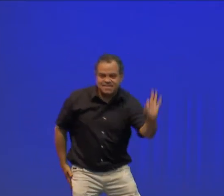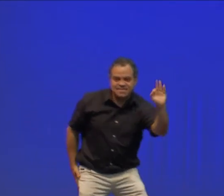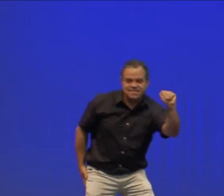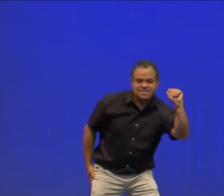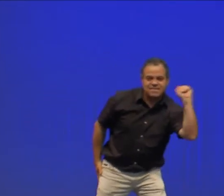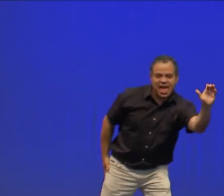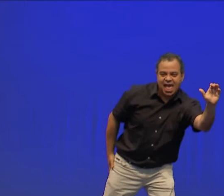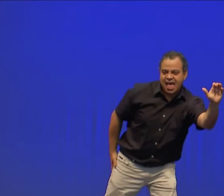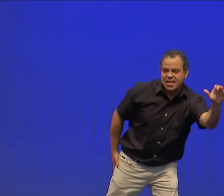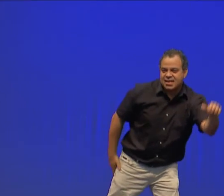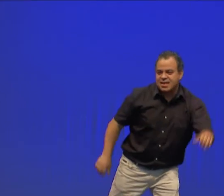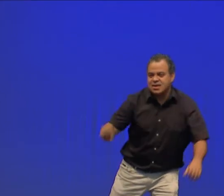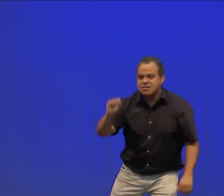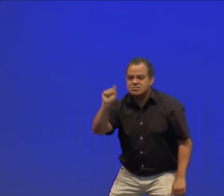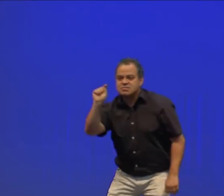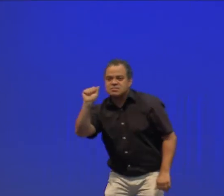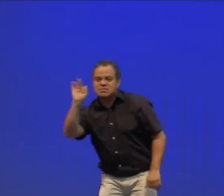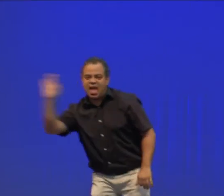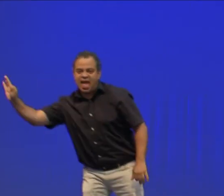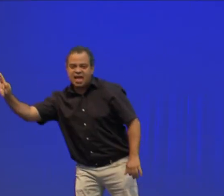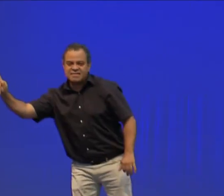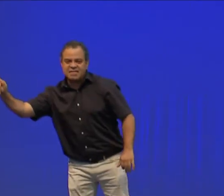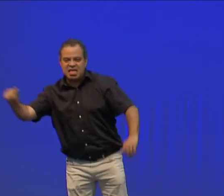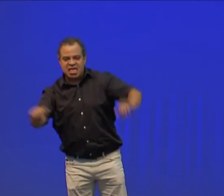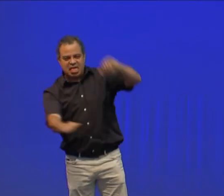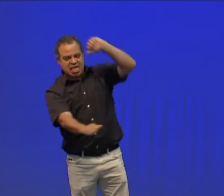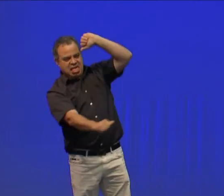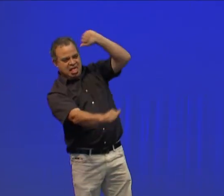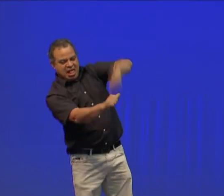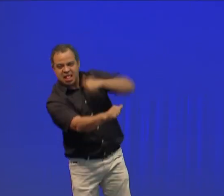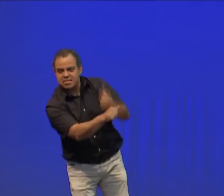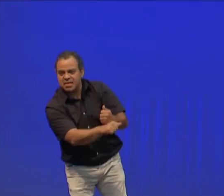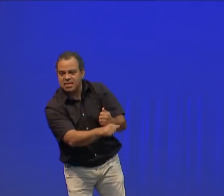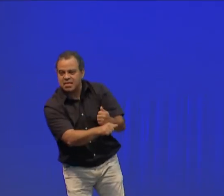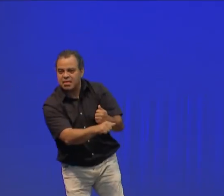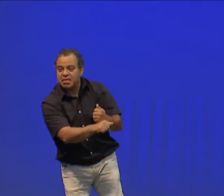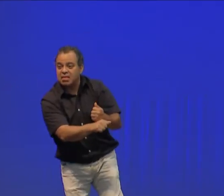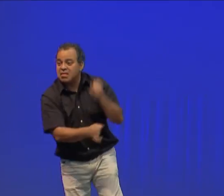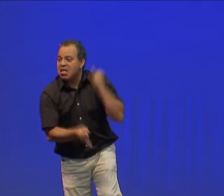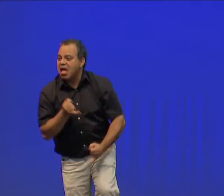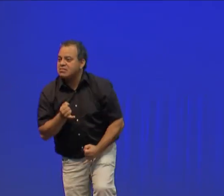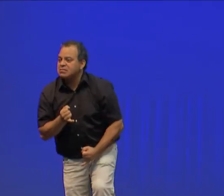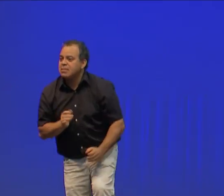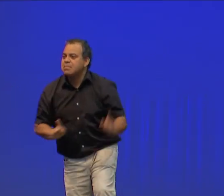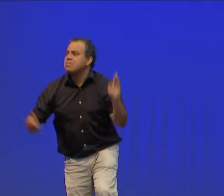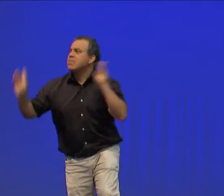A sea of people, faculty, staff, alumni,